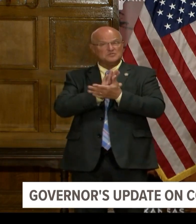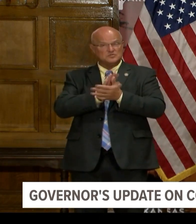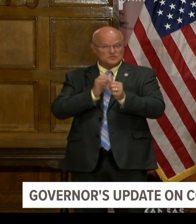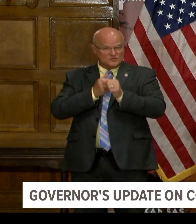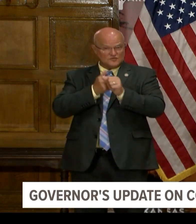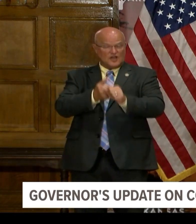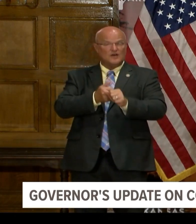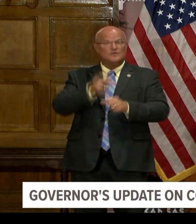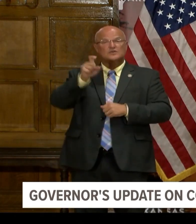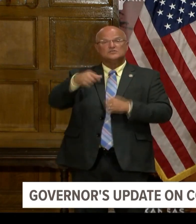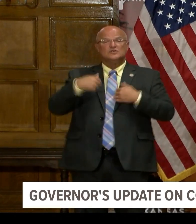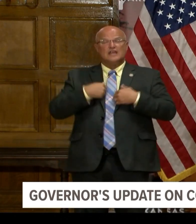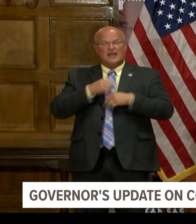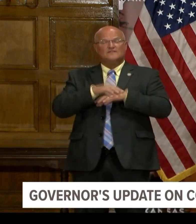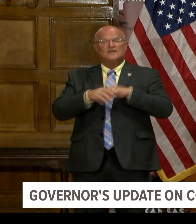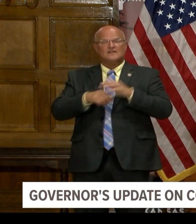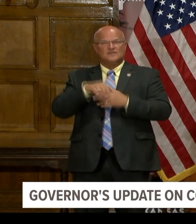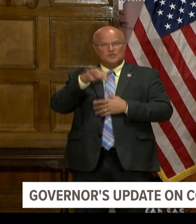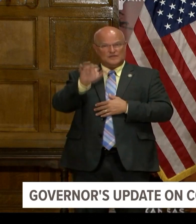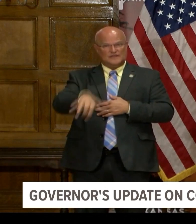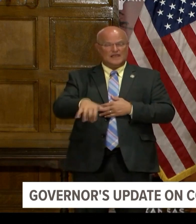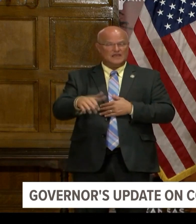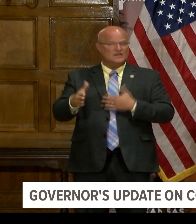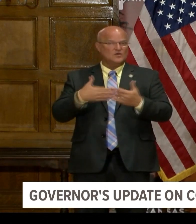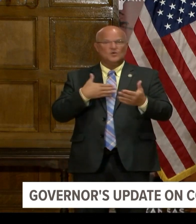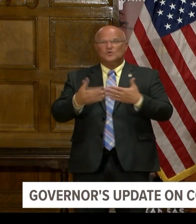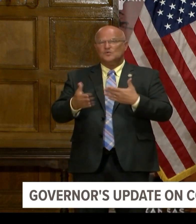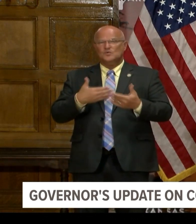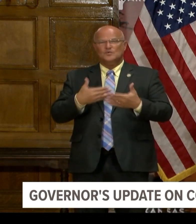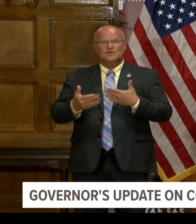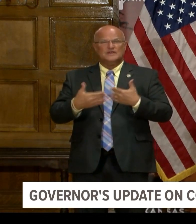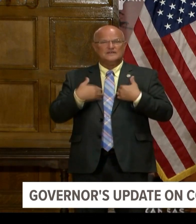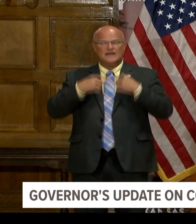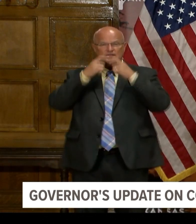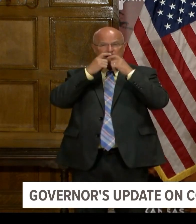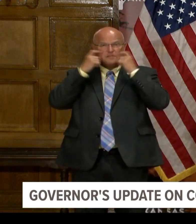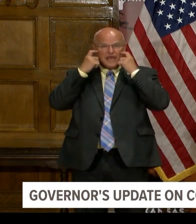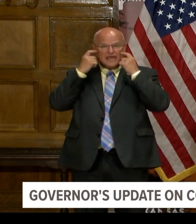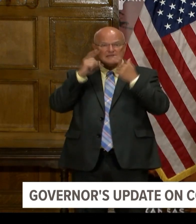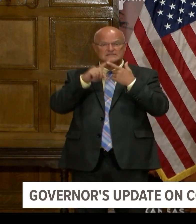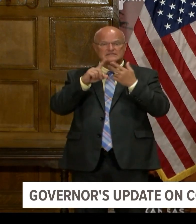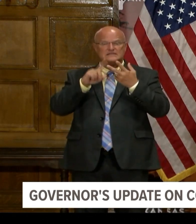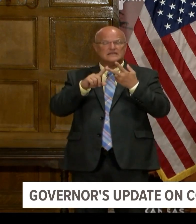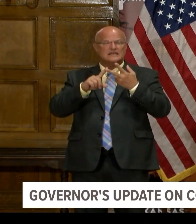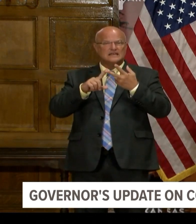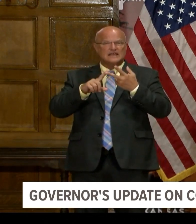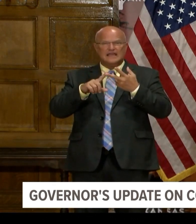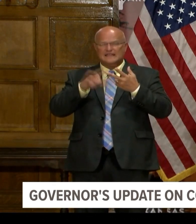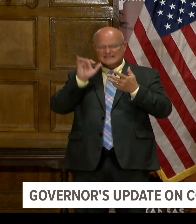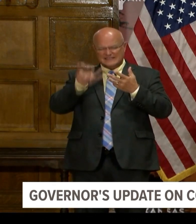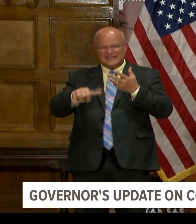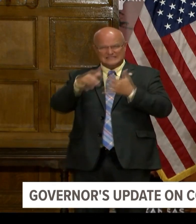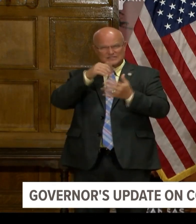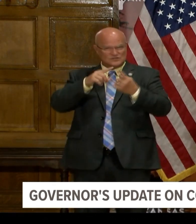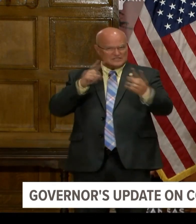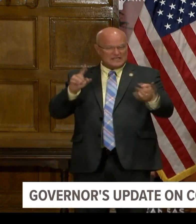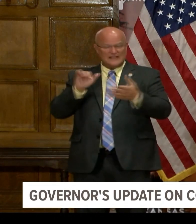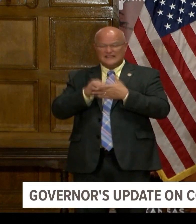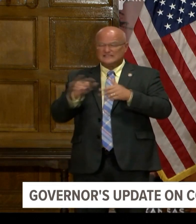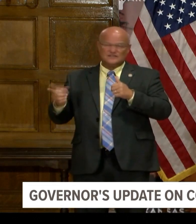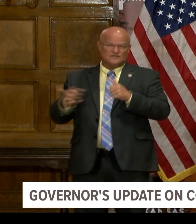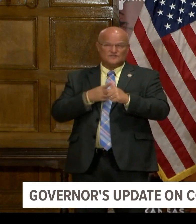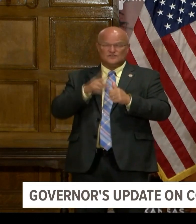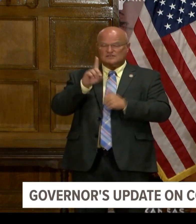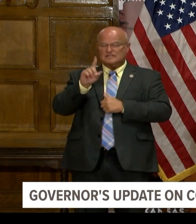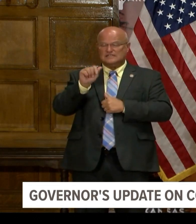they should have comfort with that whenever there is the mask wearing that they can encourage. That's the first data point.